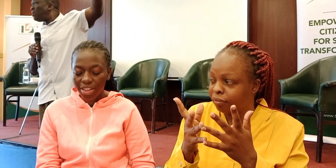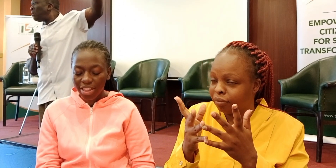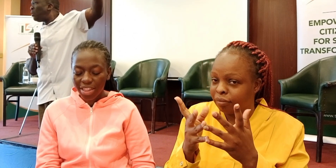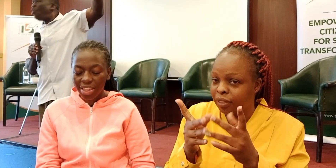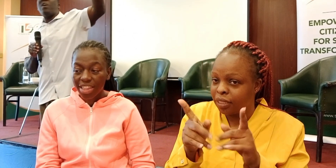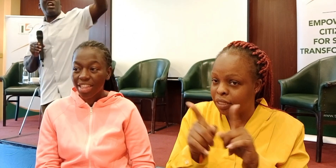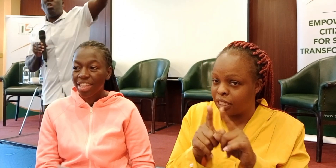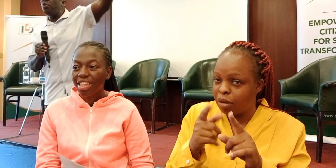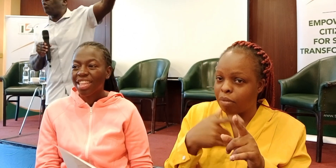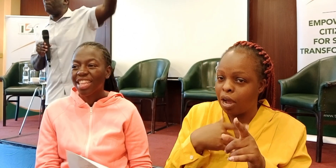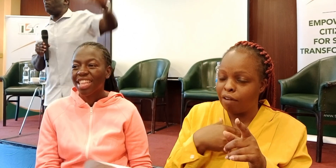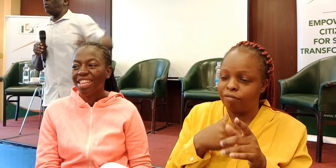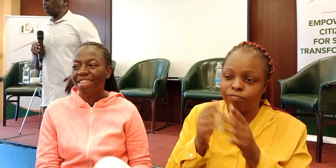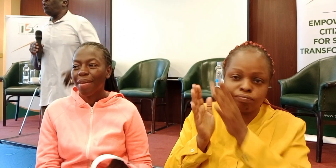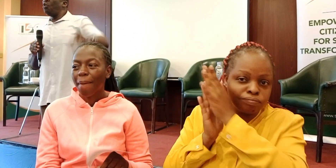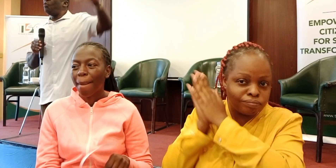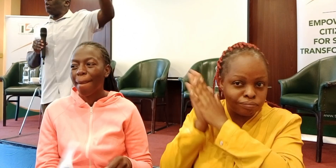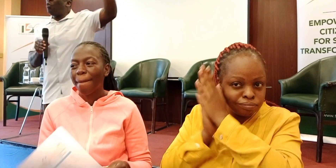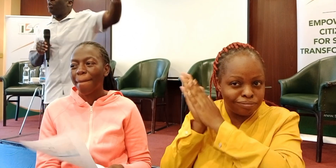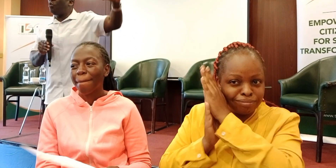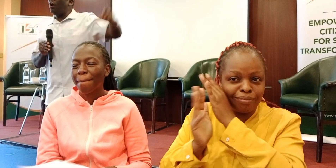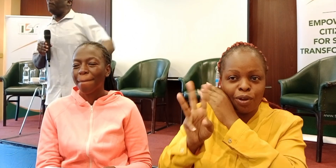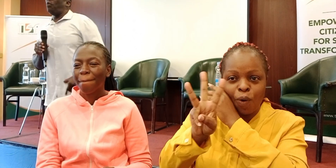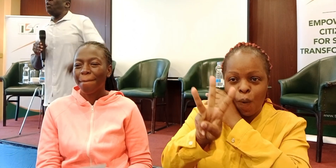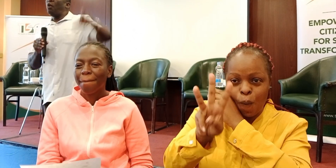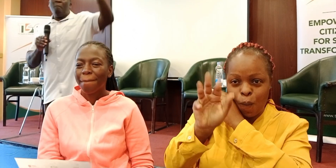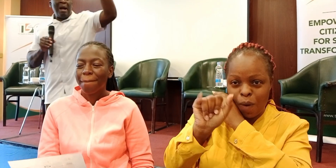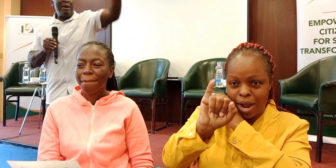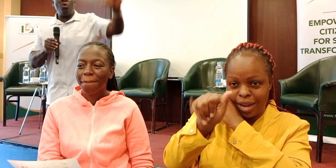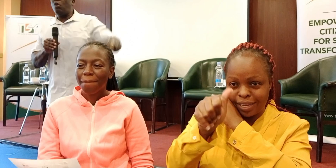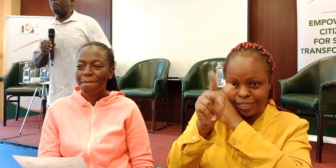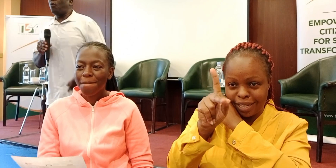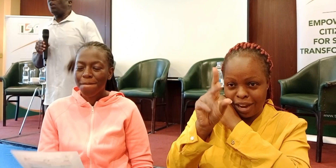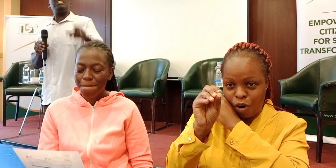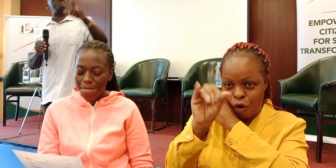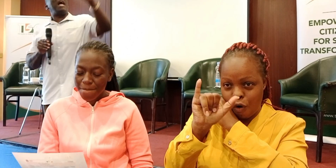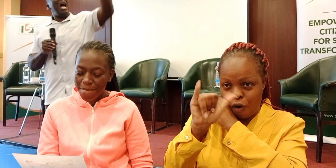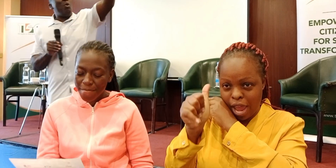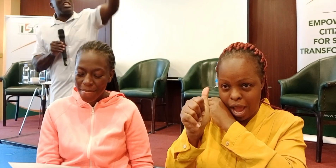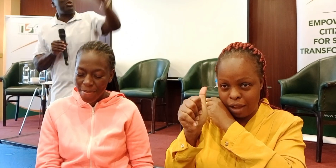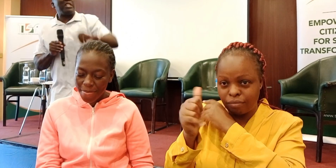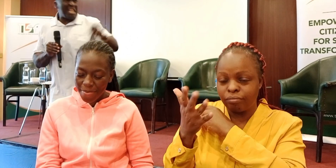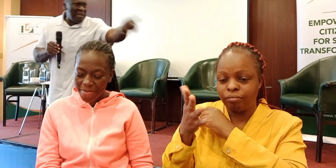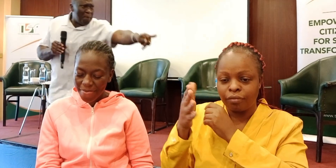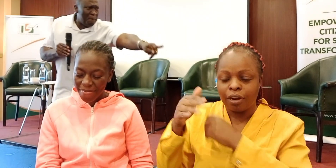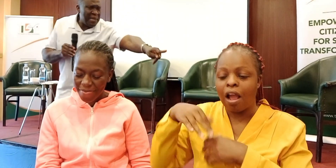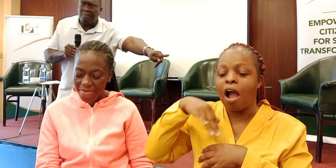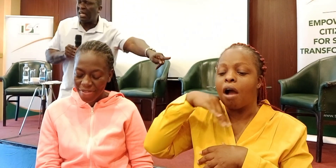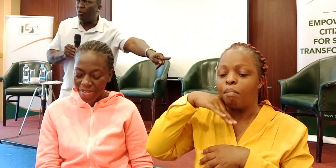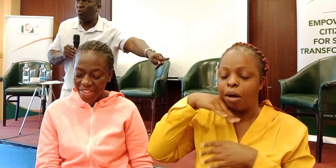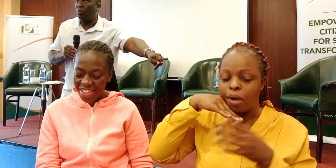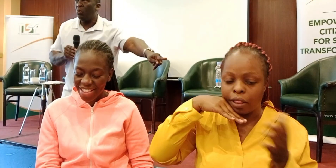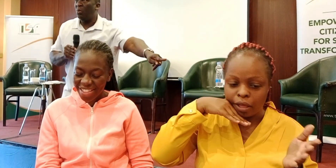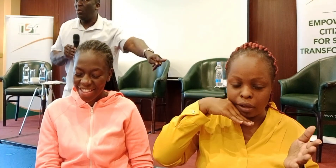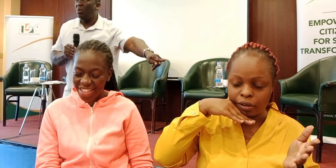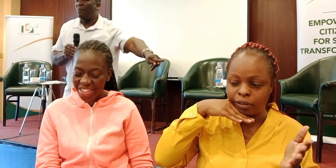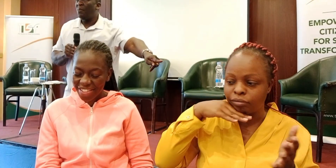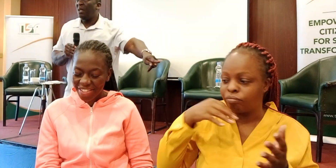Mloya. Wajakuwa yuko hapo. Wabua yuko hapo. Baba yuko hapo. Ukasema wote siwataki, mimi namtaka